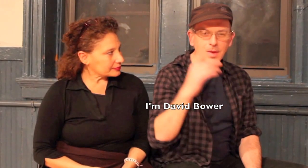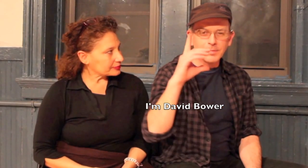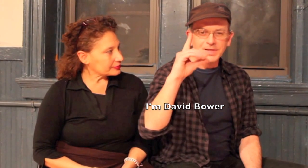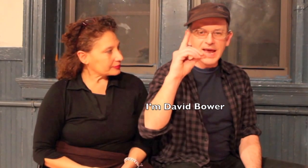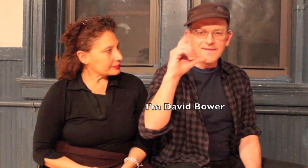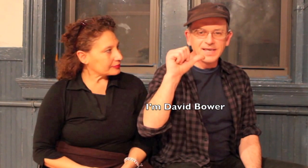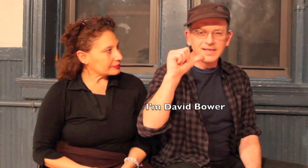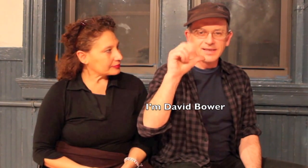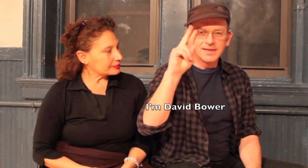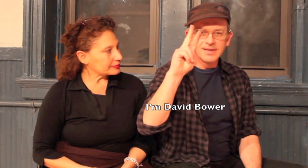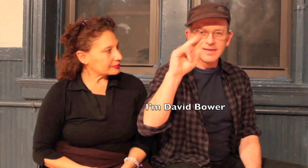I'm David